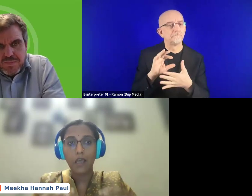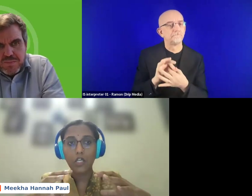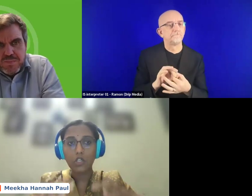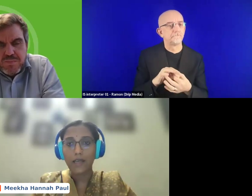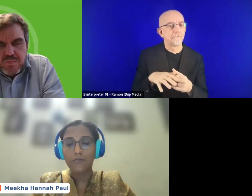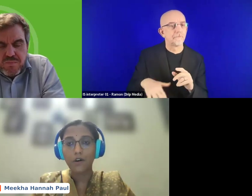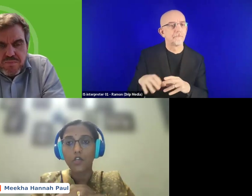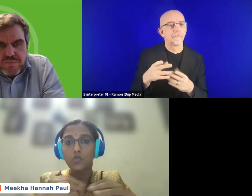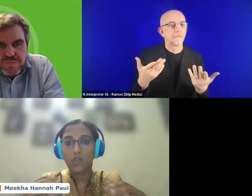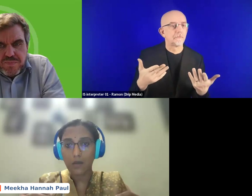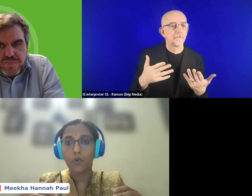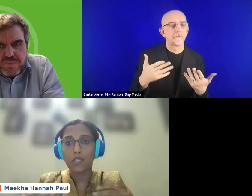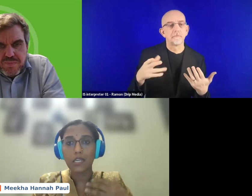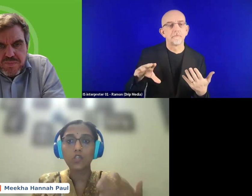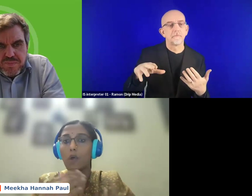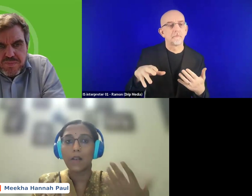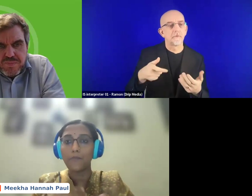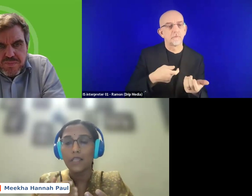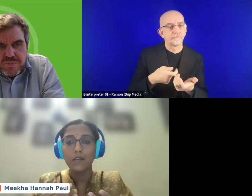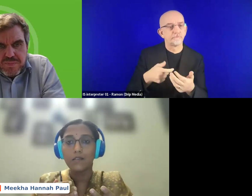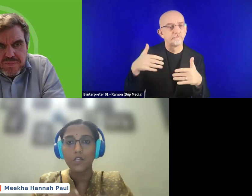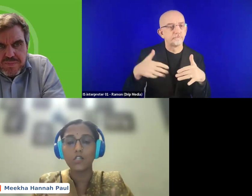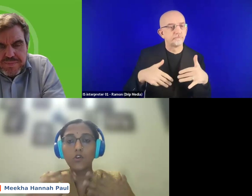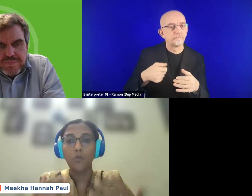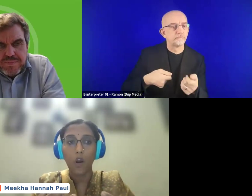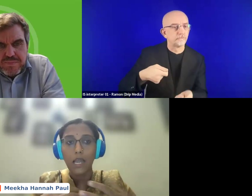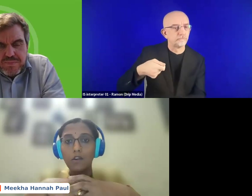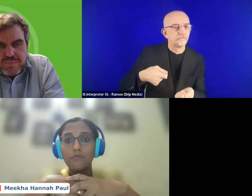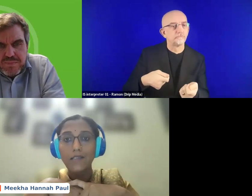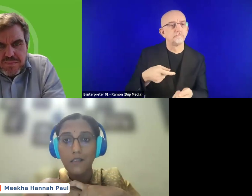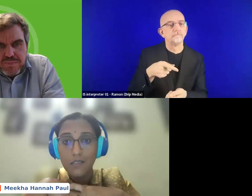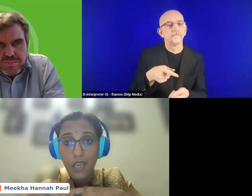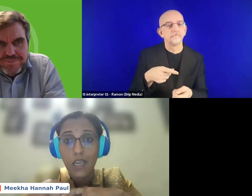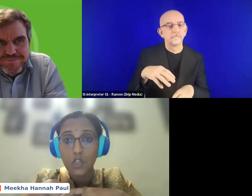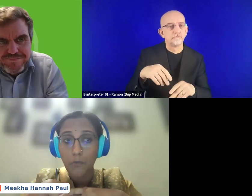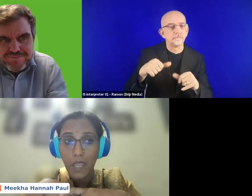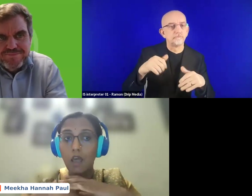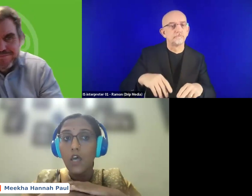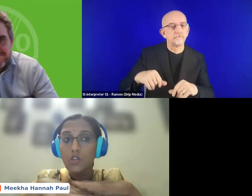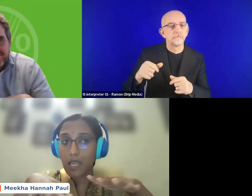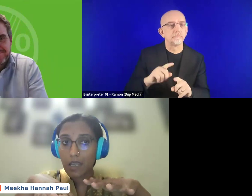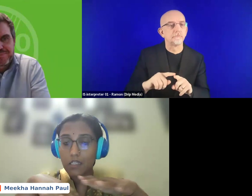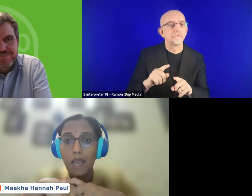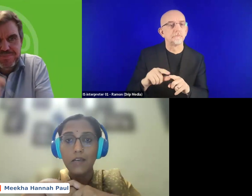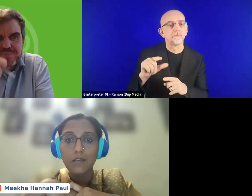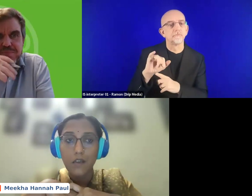could be transferred to the community to help make their decisions on what kind of assets they need to make.